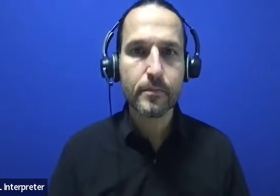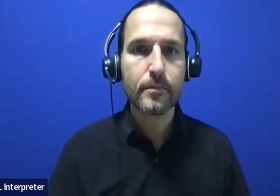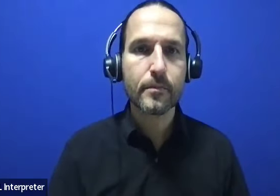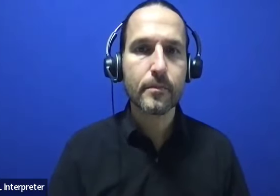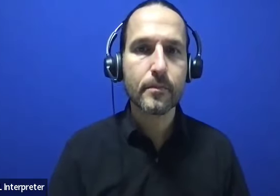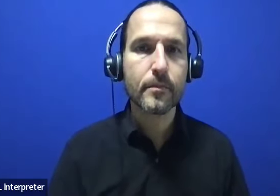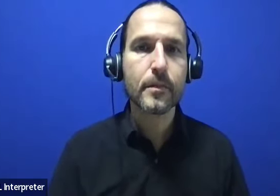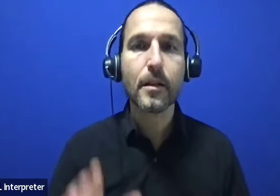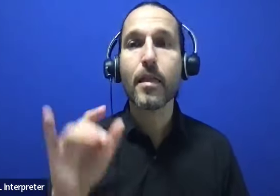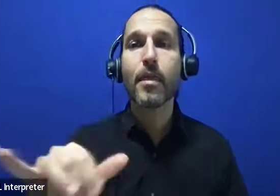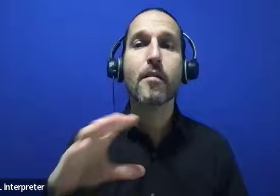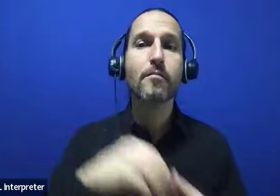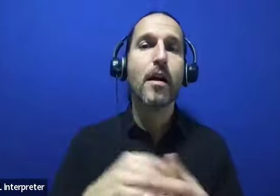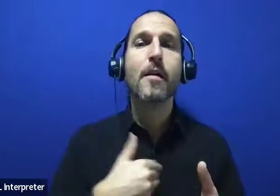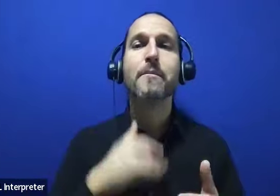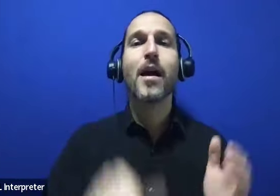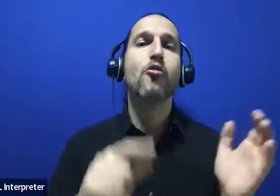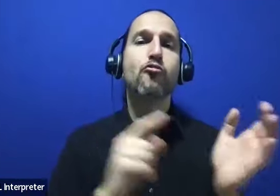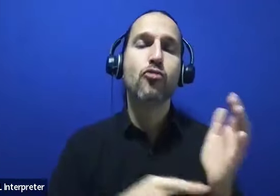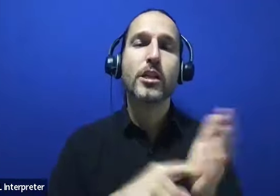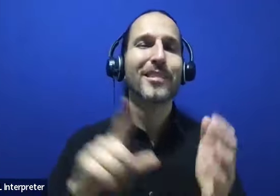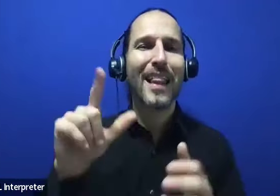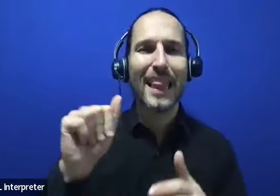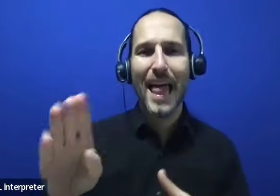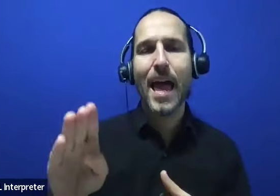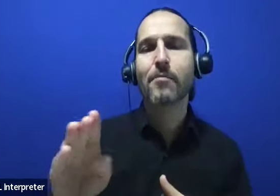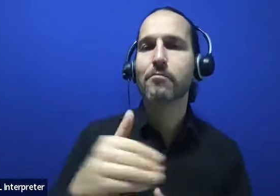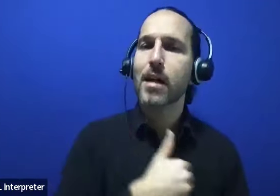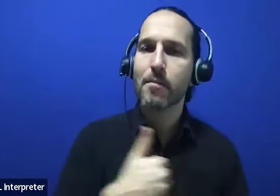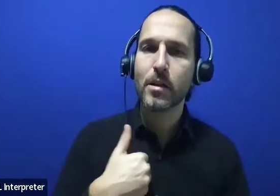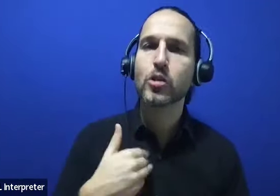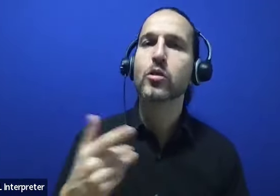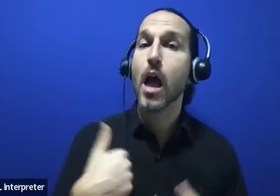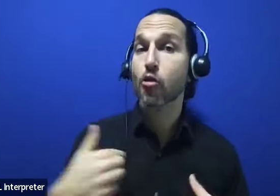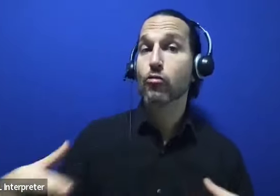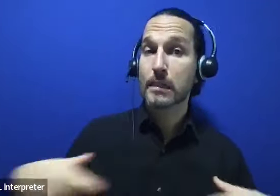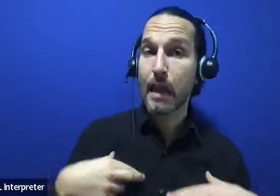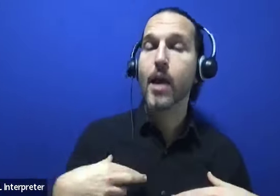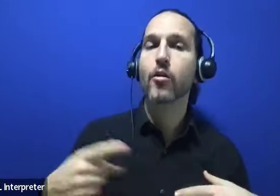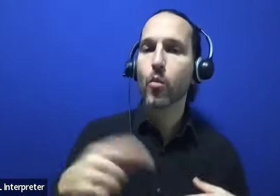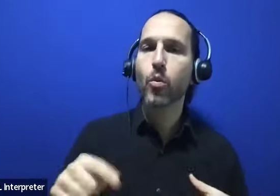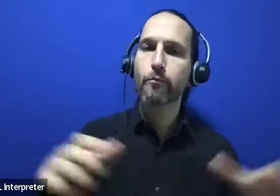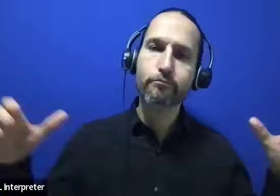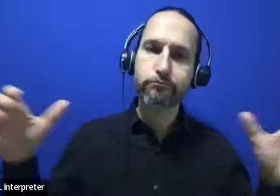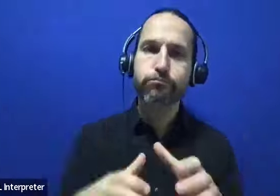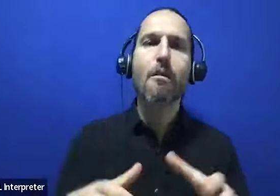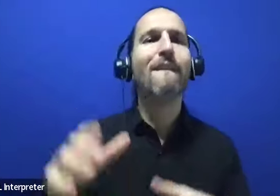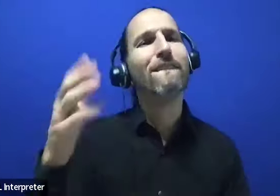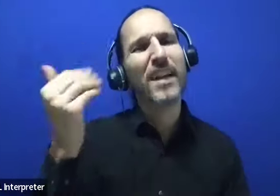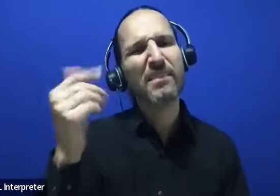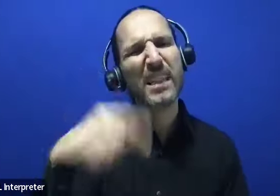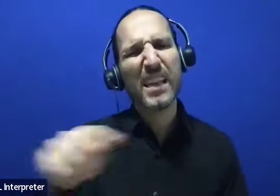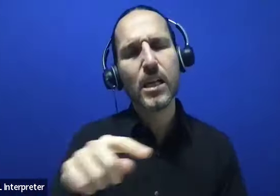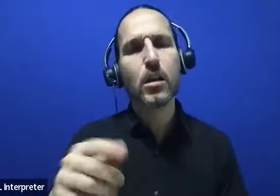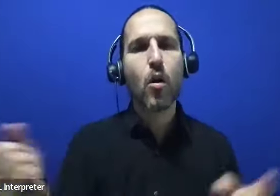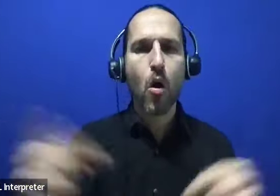These are members of my research lab over the years. When I retired, we had a reunion and 15 of them were able to come. There